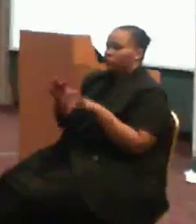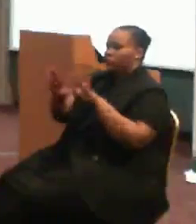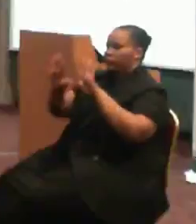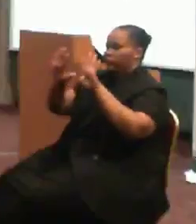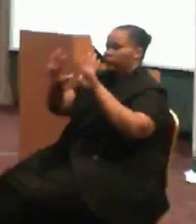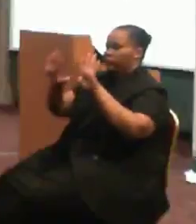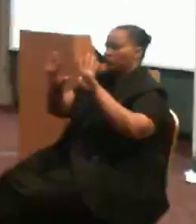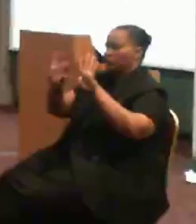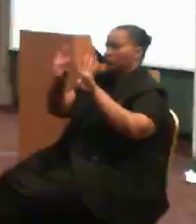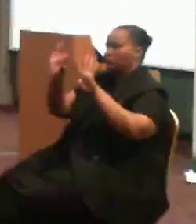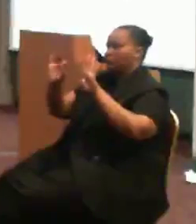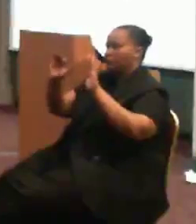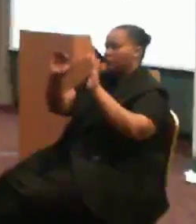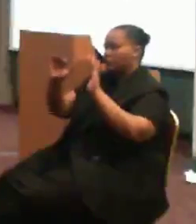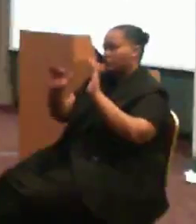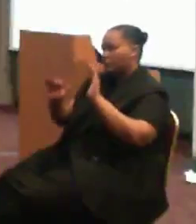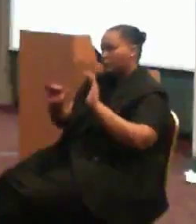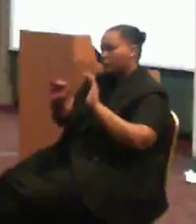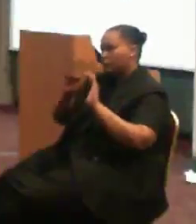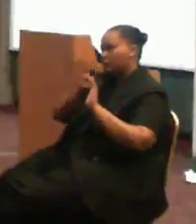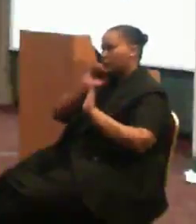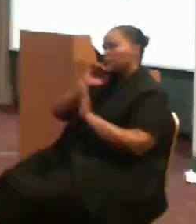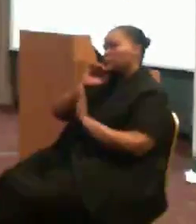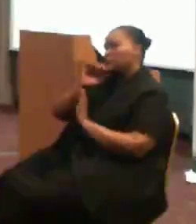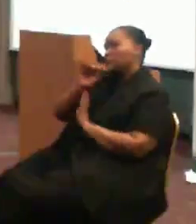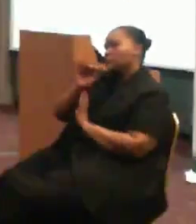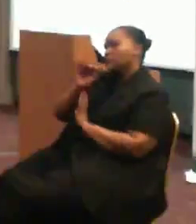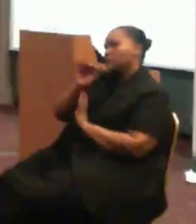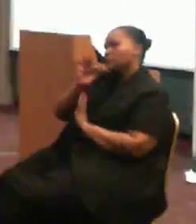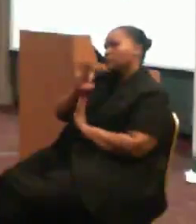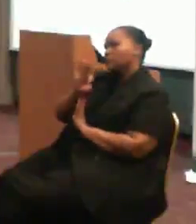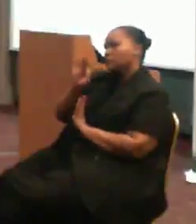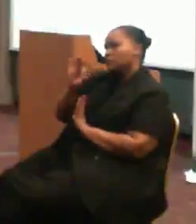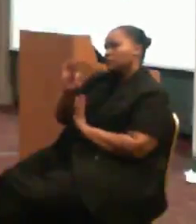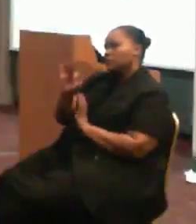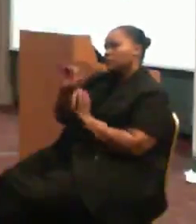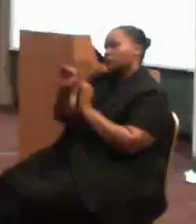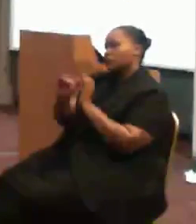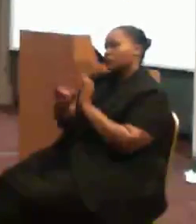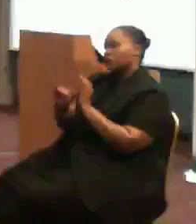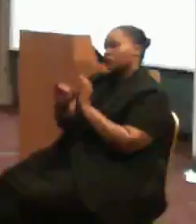10% of 30 is 3. So it drops to 27.